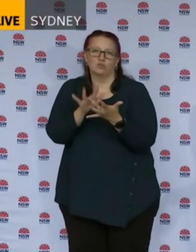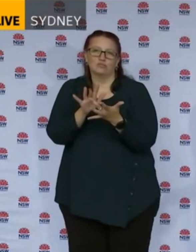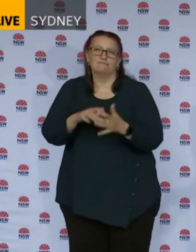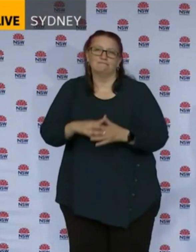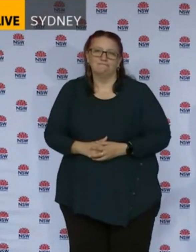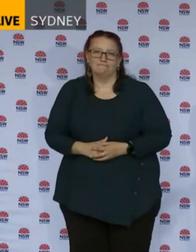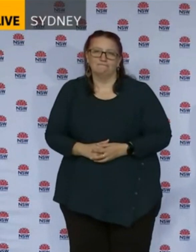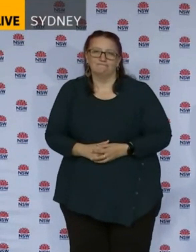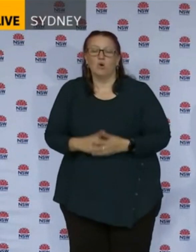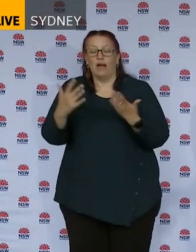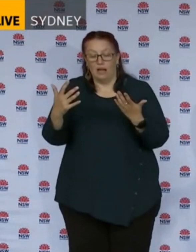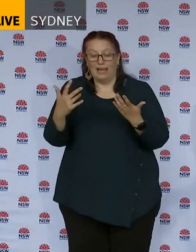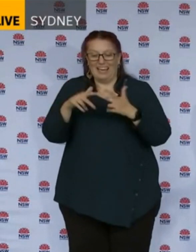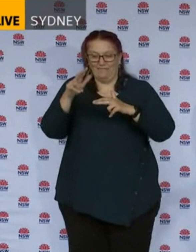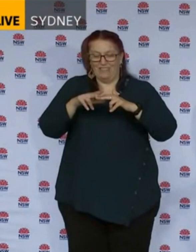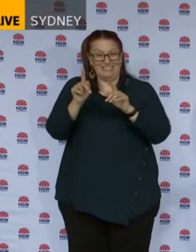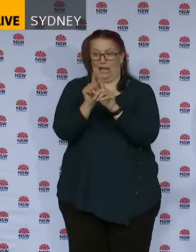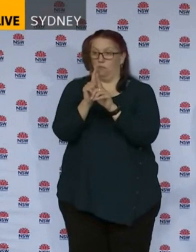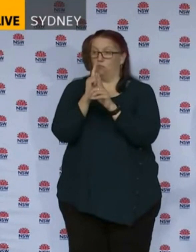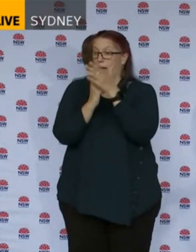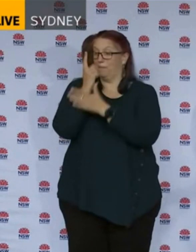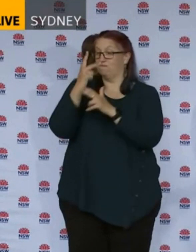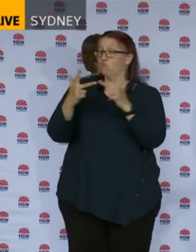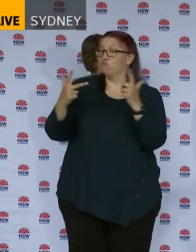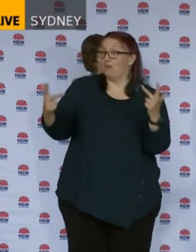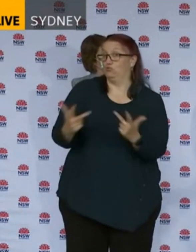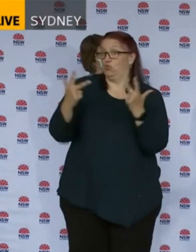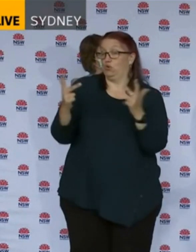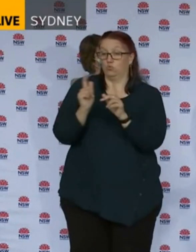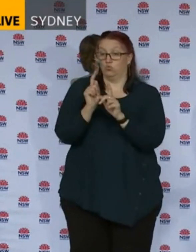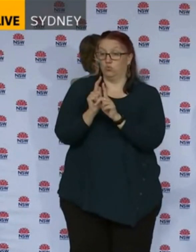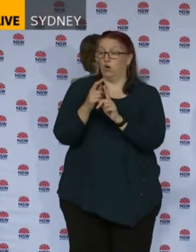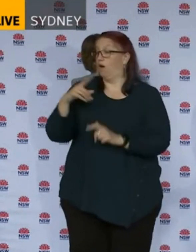off. Even the same would apply to a restaurant where